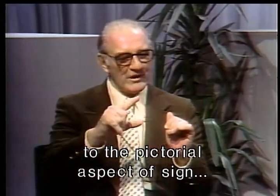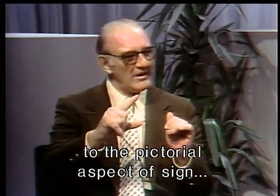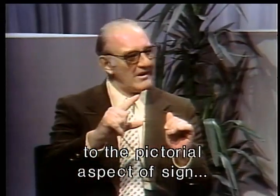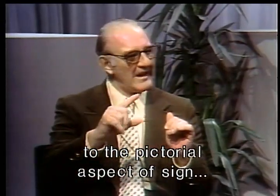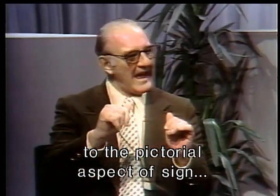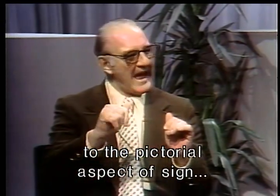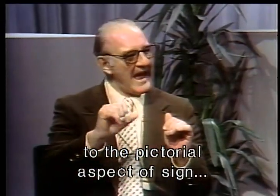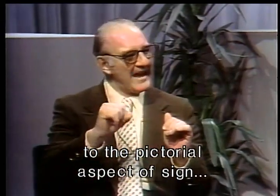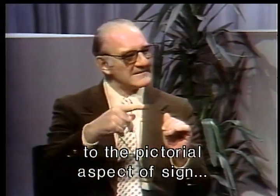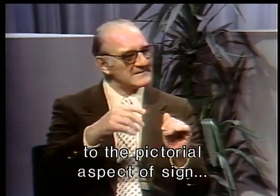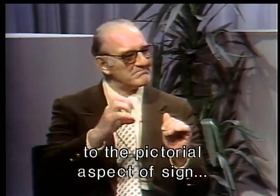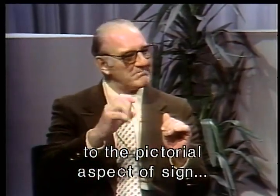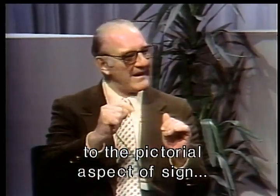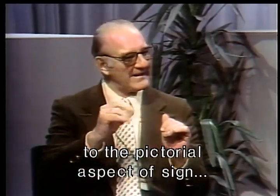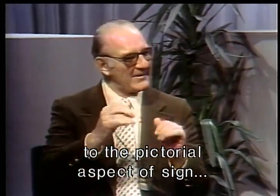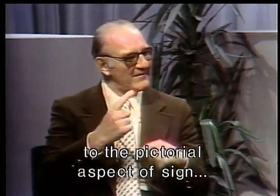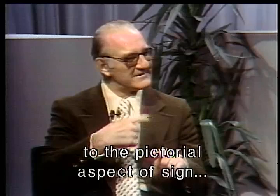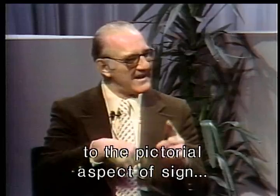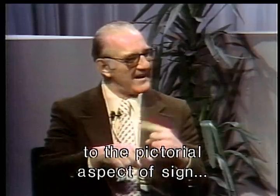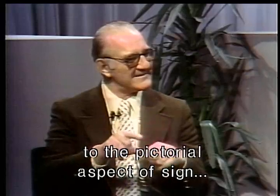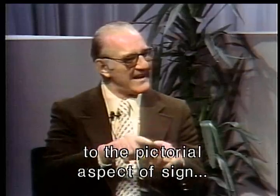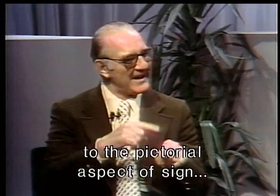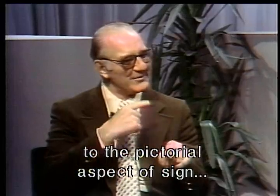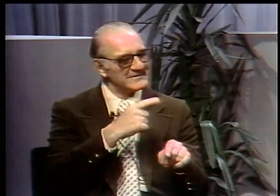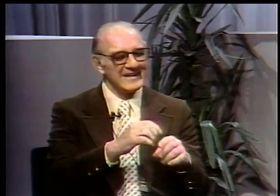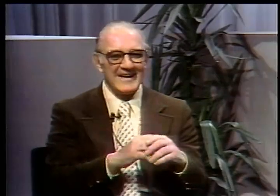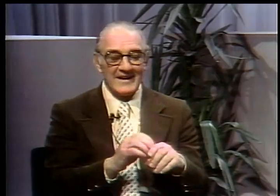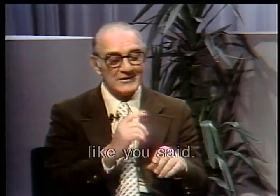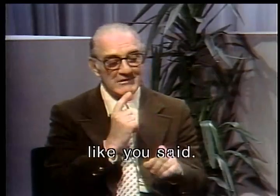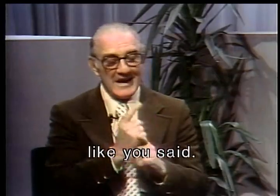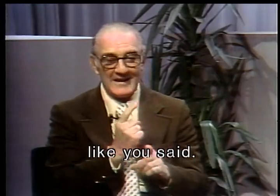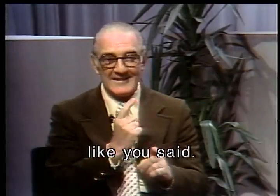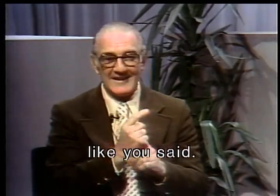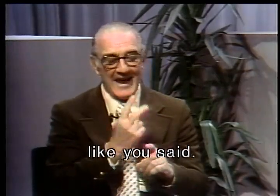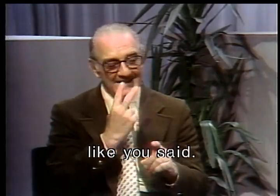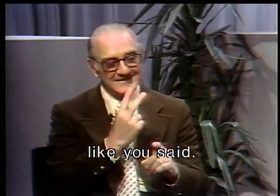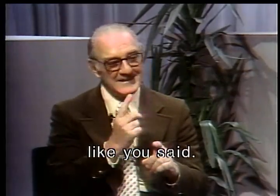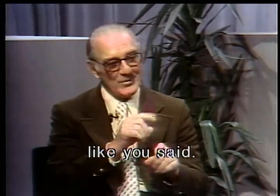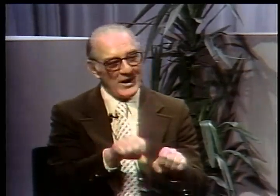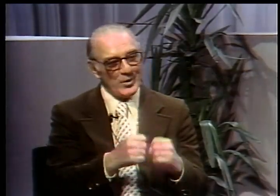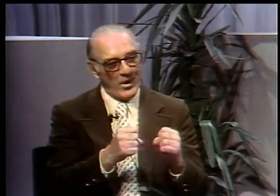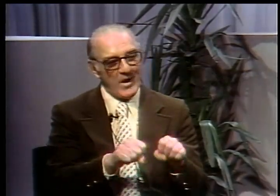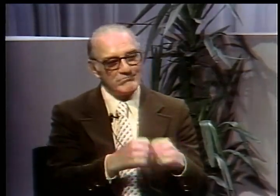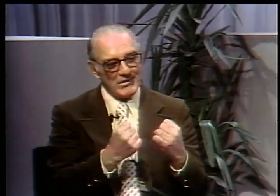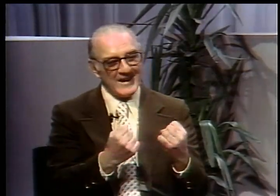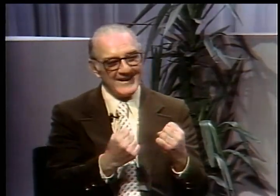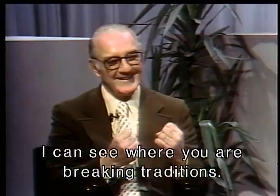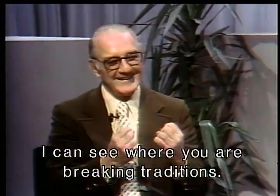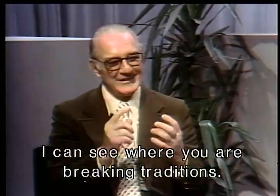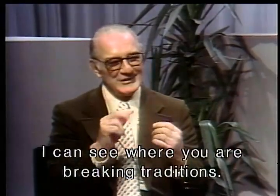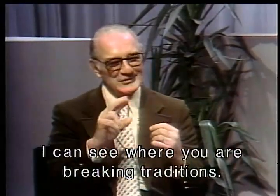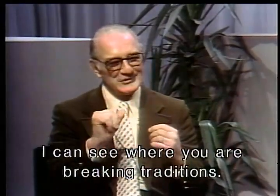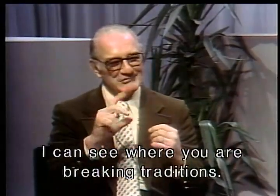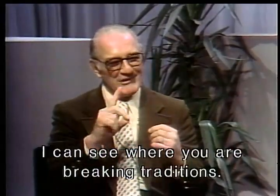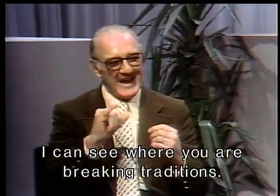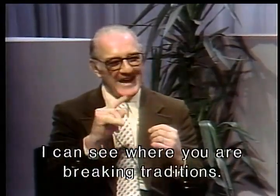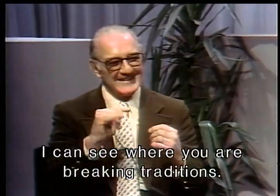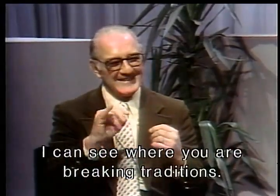pictorial aspect of science, like you say. Yeah, right. I can see where you are breaking